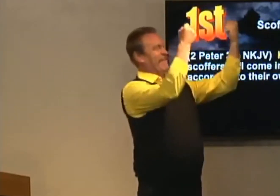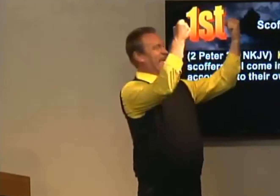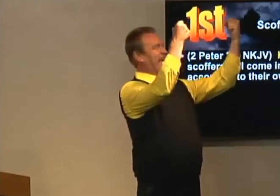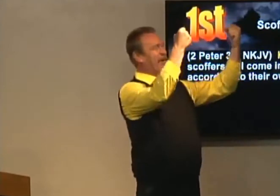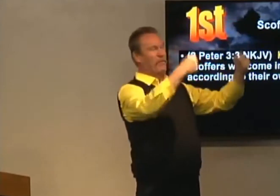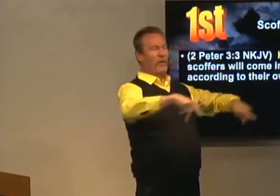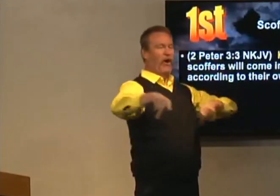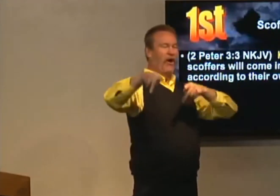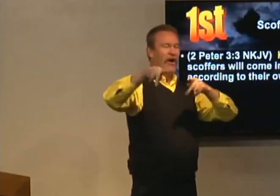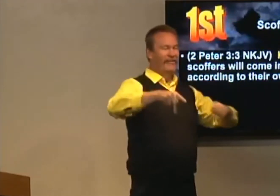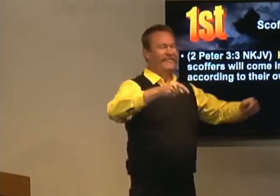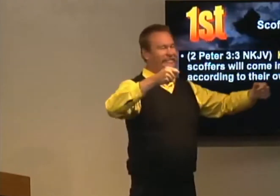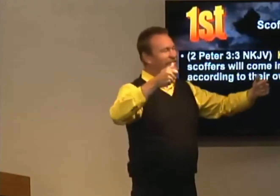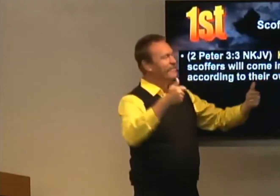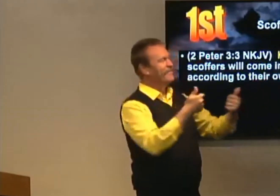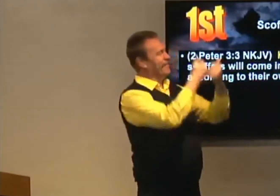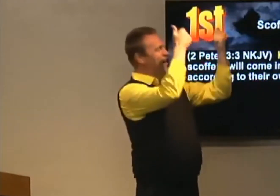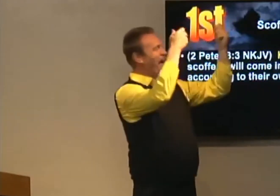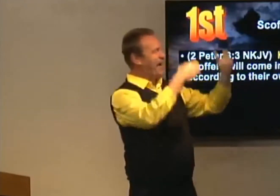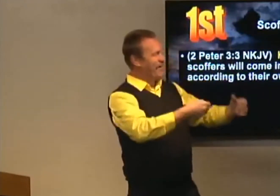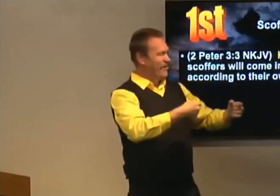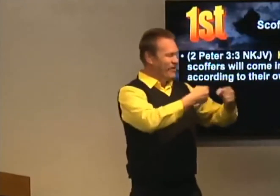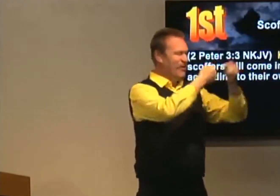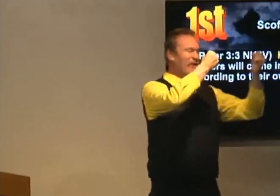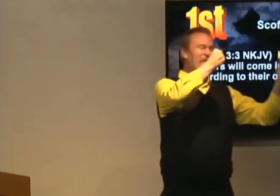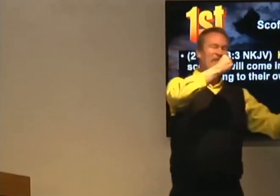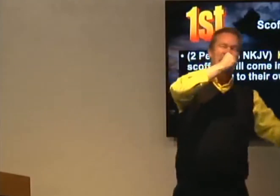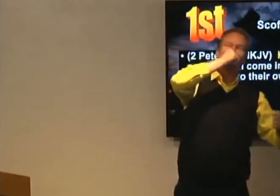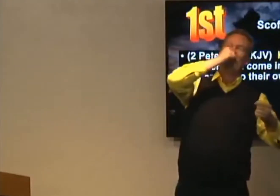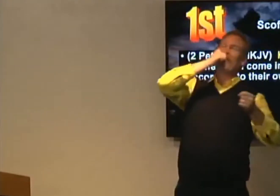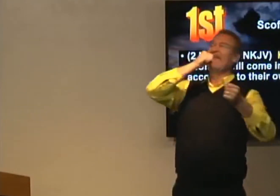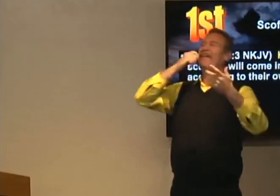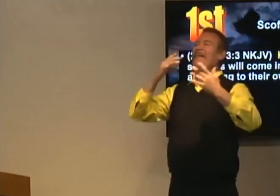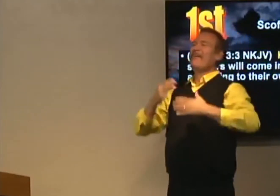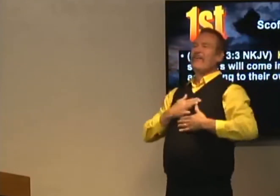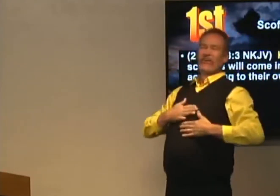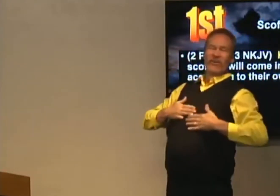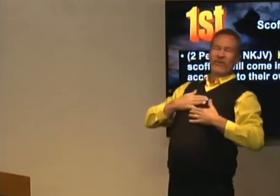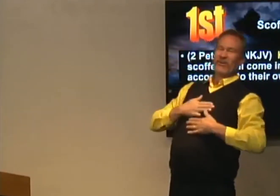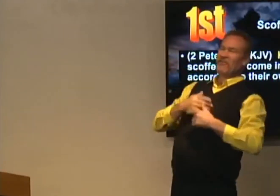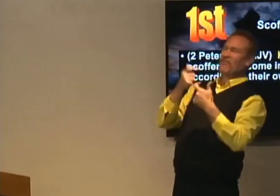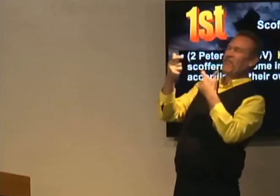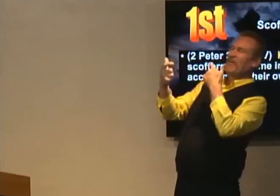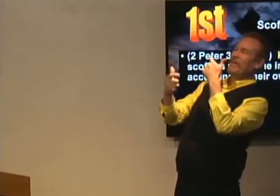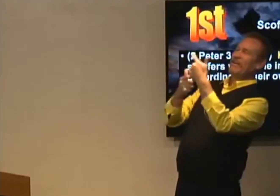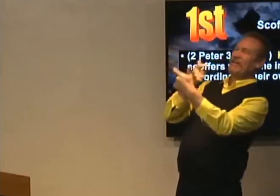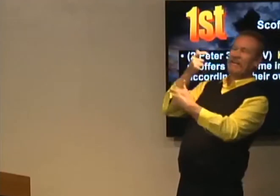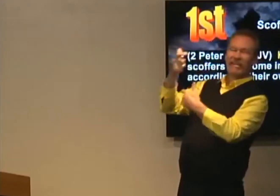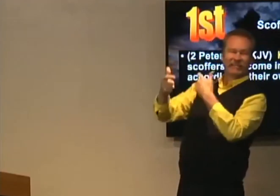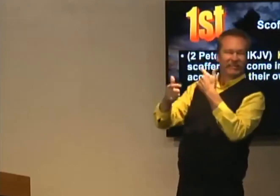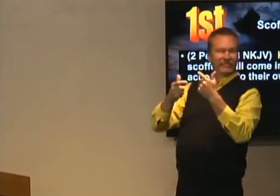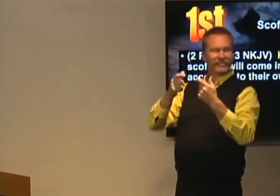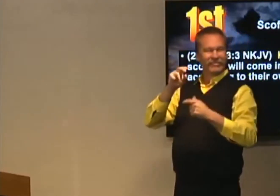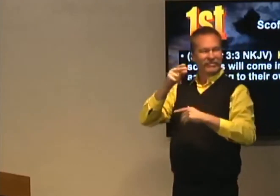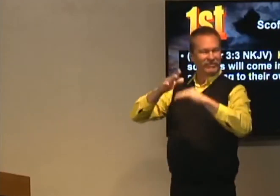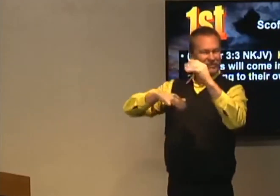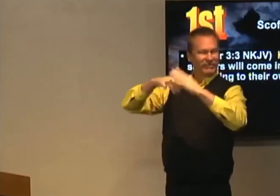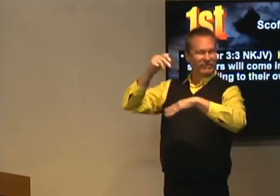him. You know, they were having their parties, and they were enjoying themselves, and they were looking at him